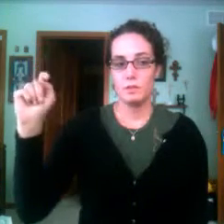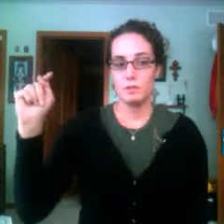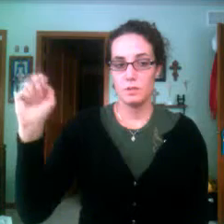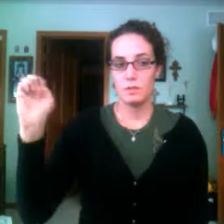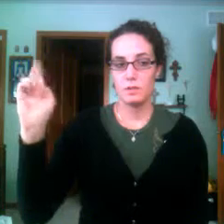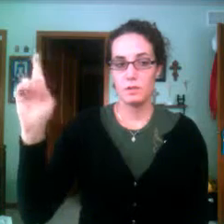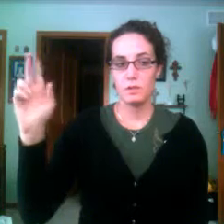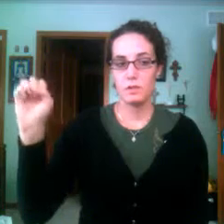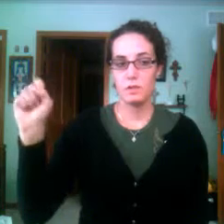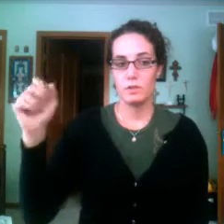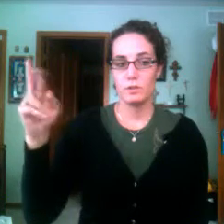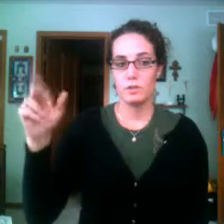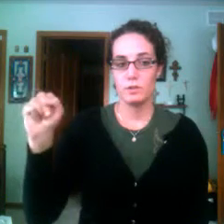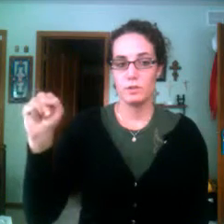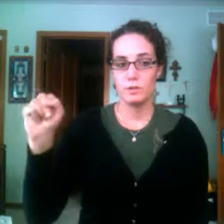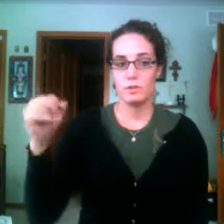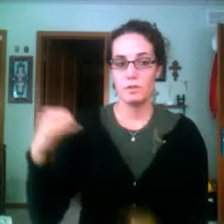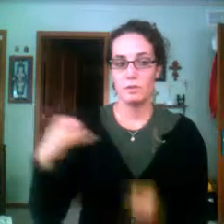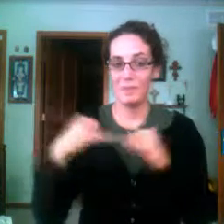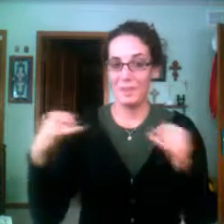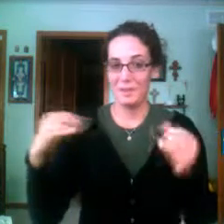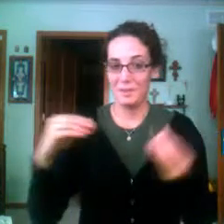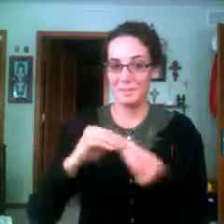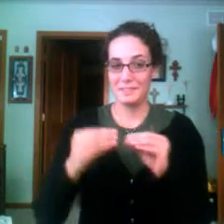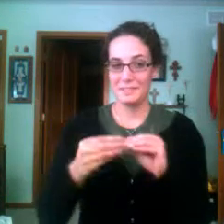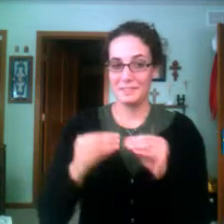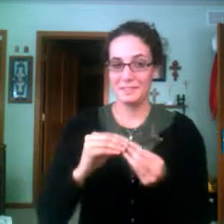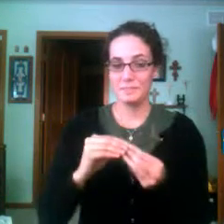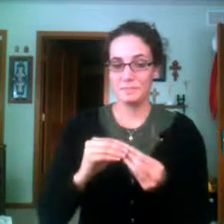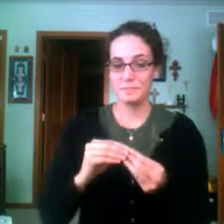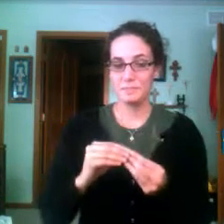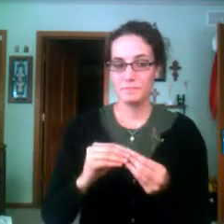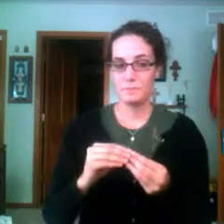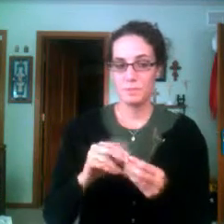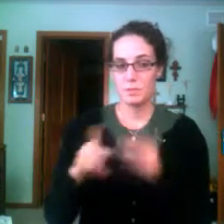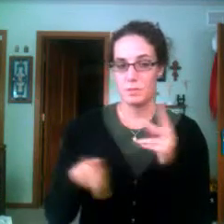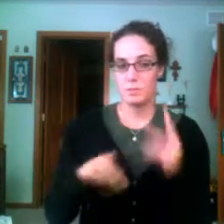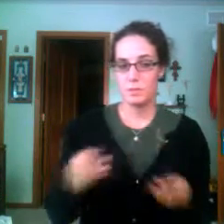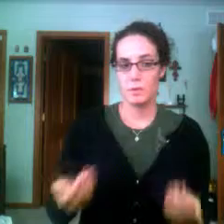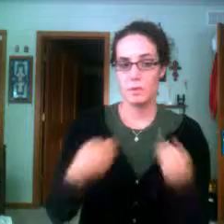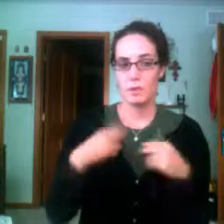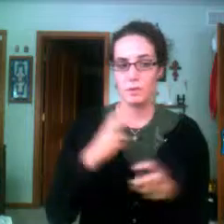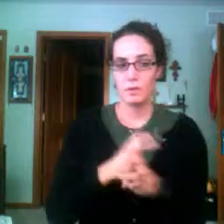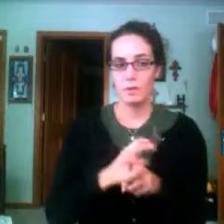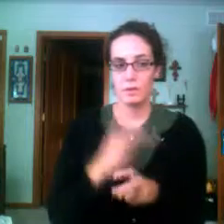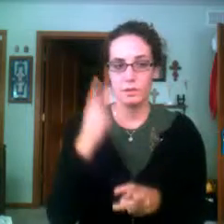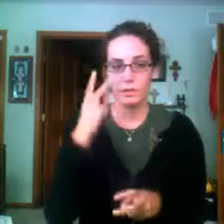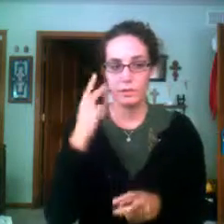Right? And again, some people have a hard time grasping the concept of a negative number. Just think of it as a debt.